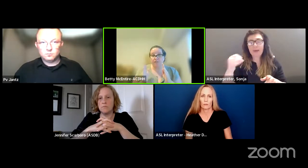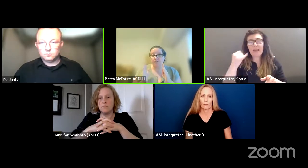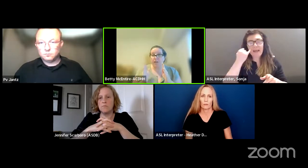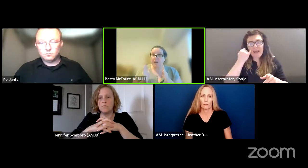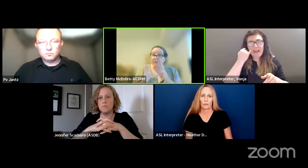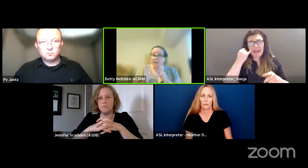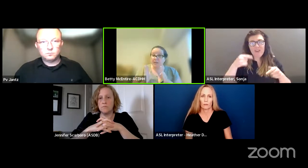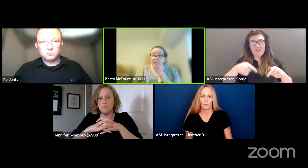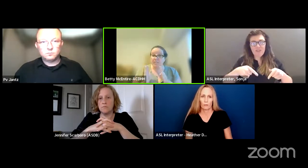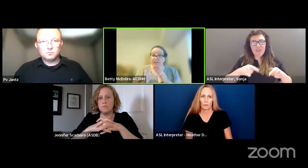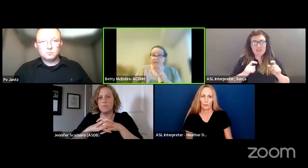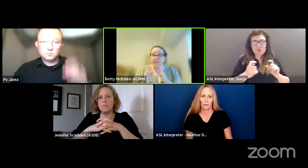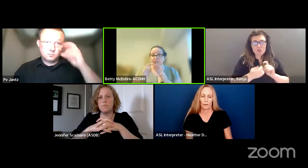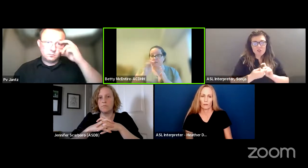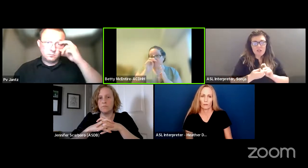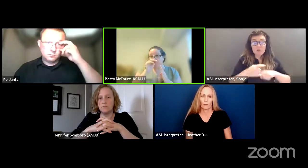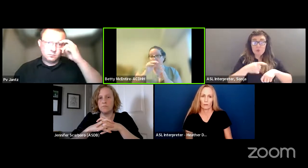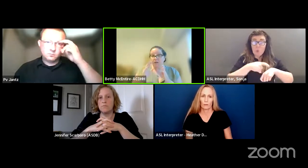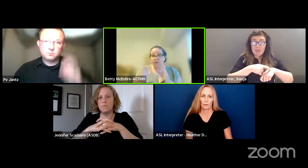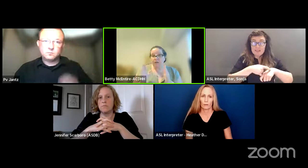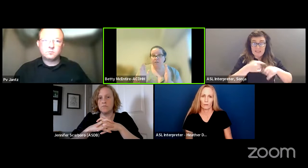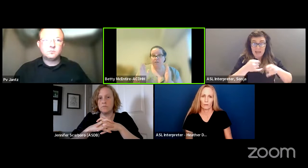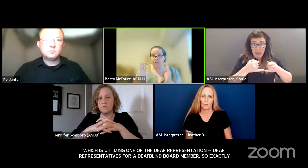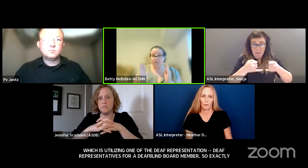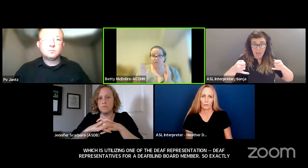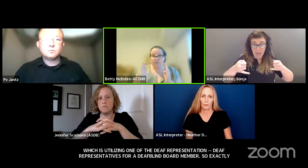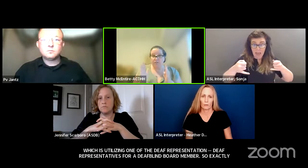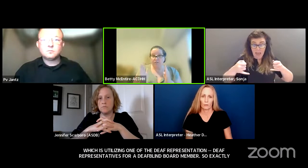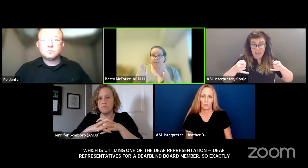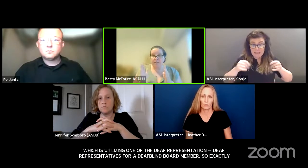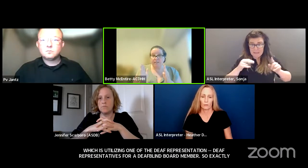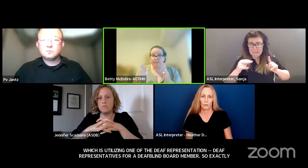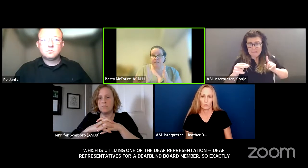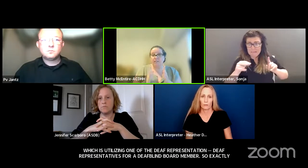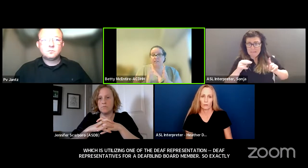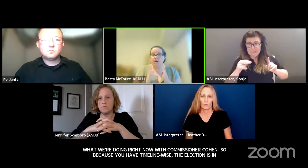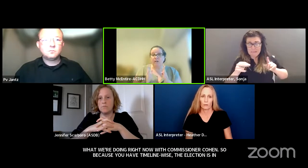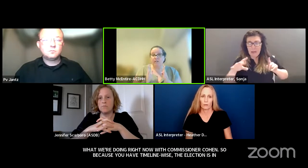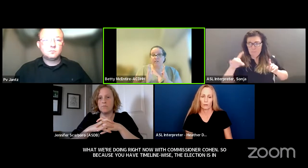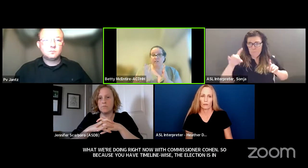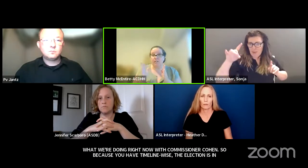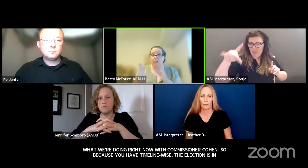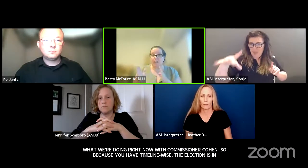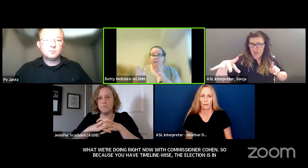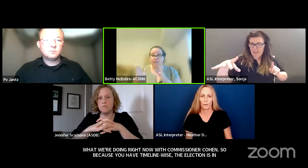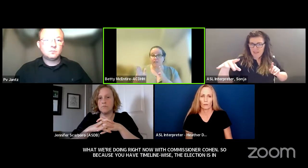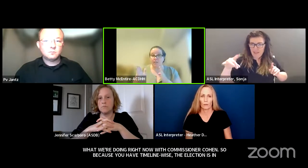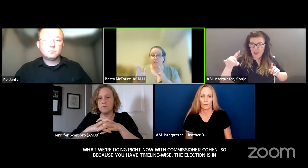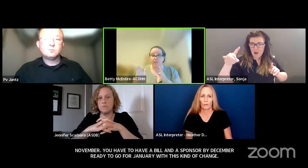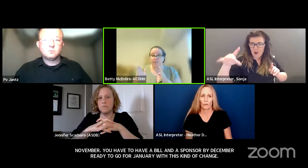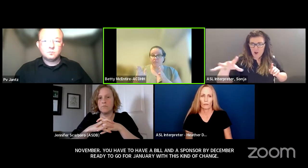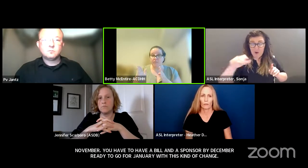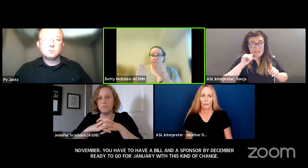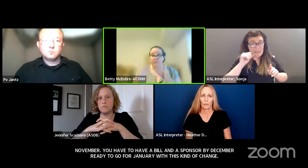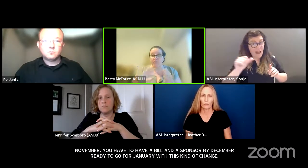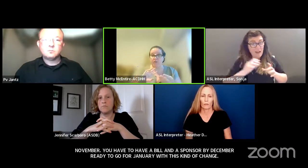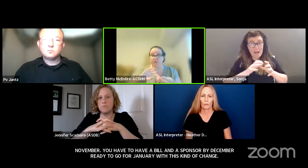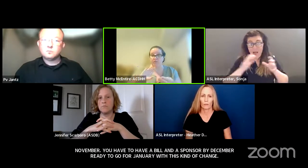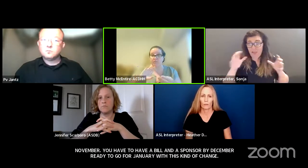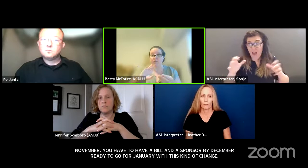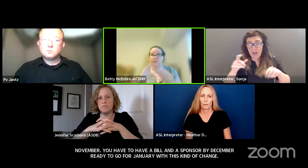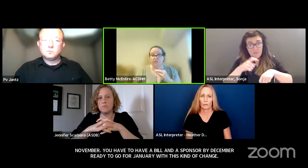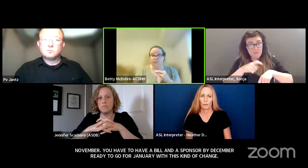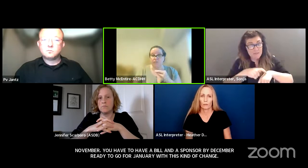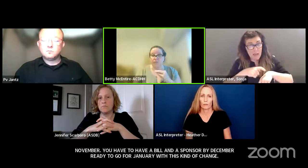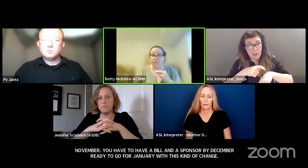a timeline perspective, I would just want to put that in there. It's not a lot of time because you